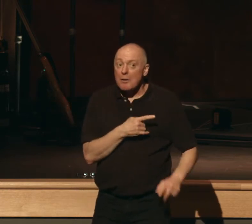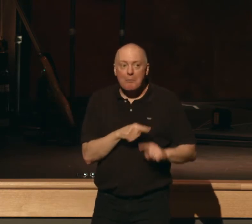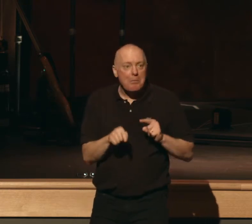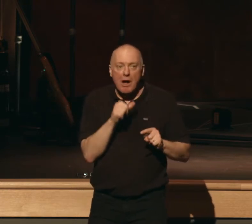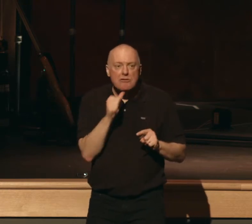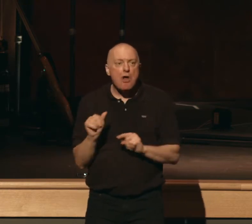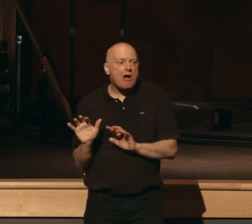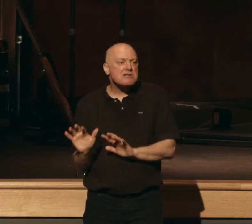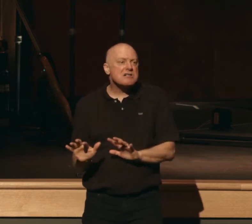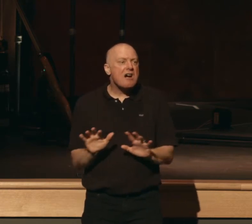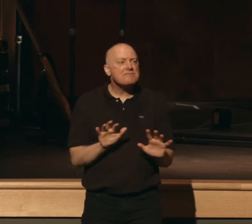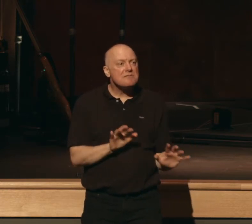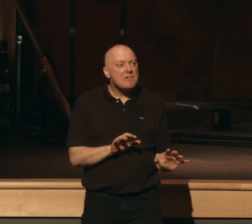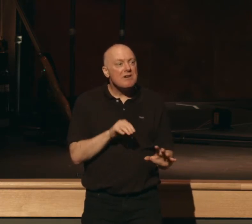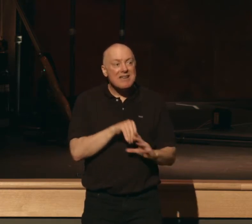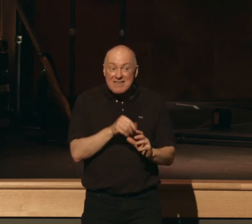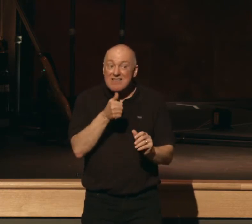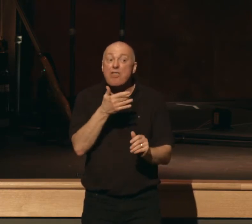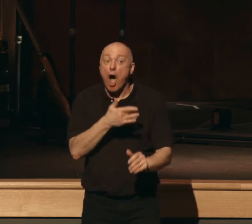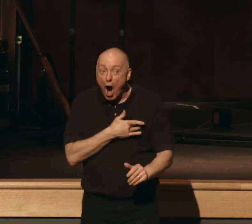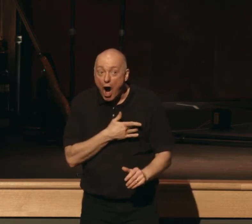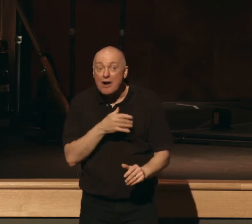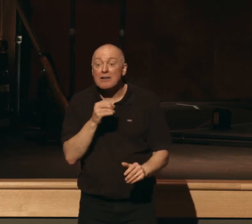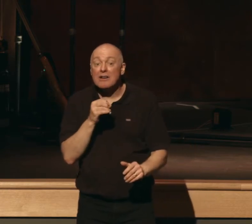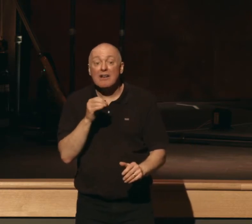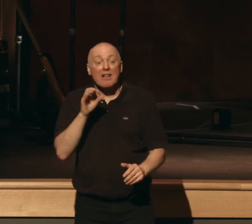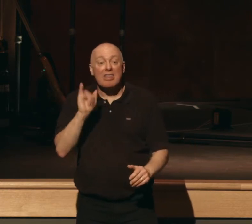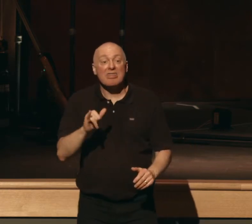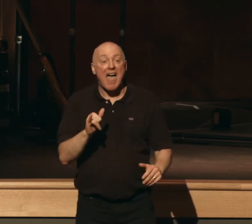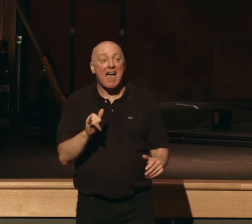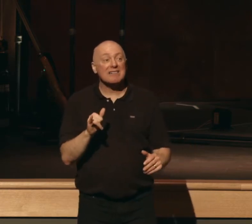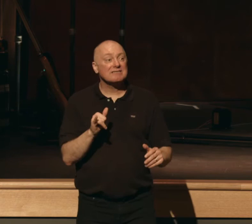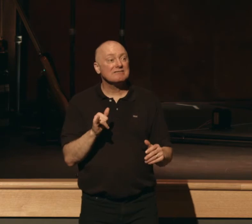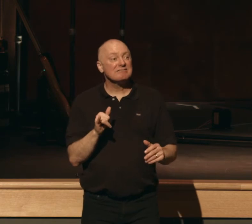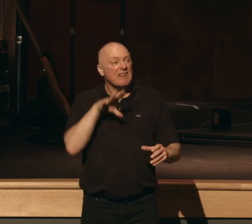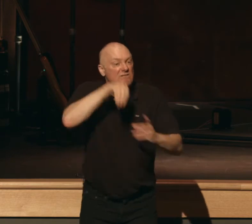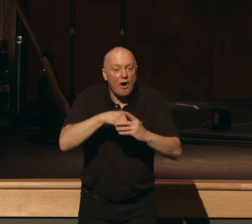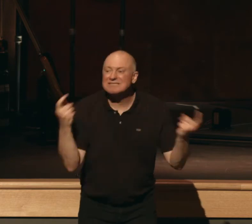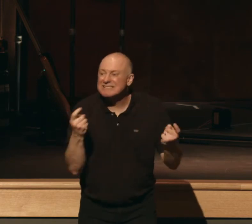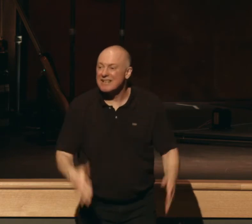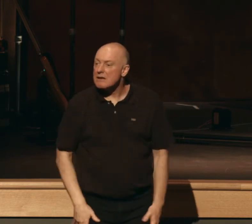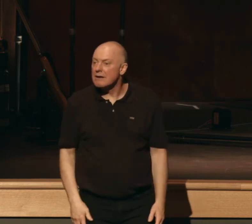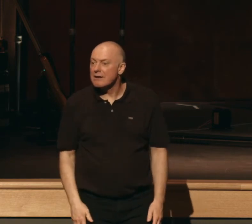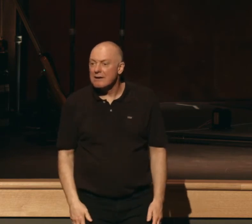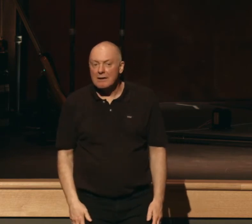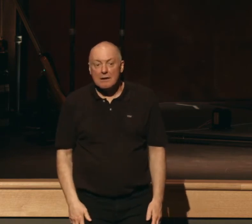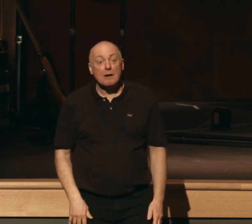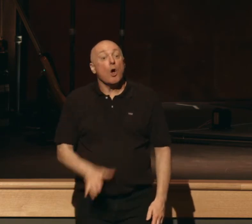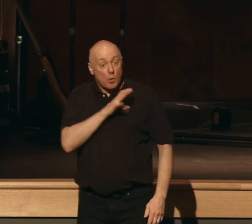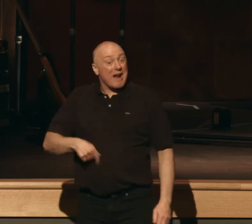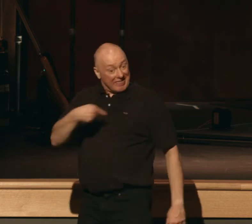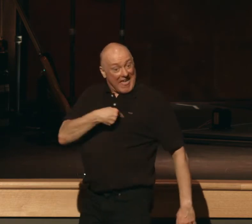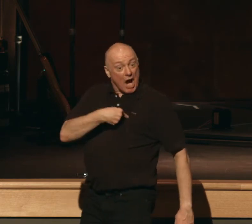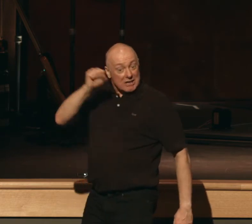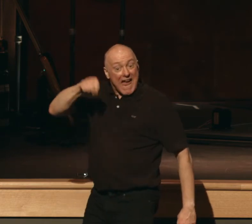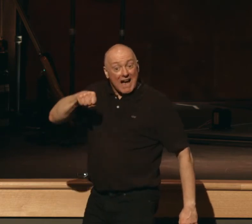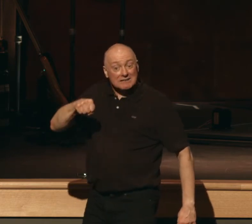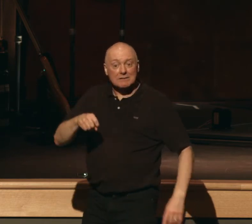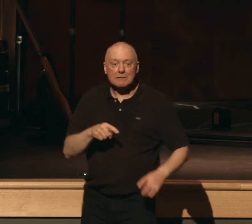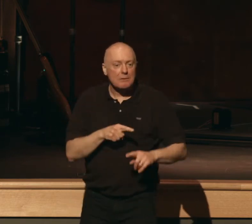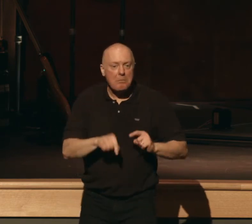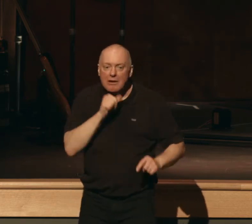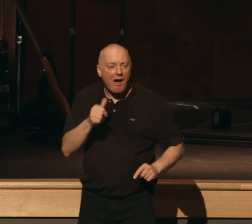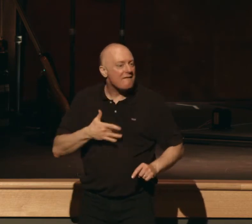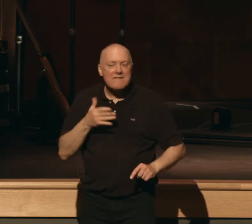not dwell comfortably in the heart that is given over to sin. He may be present there, but he's not